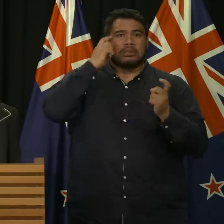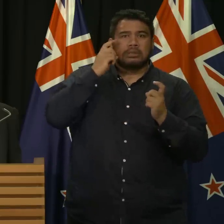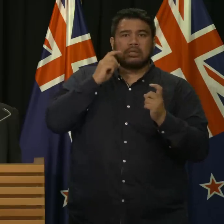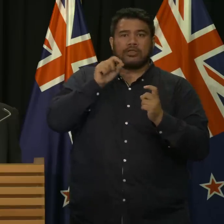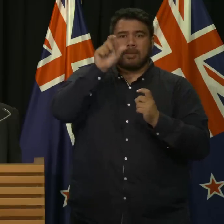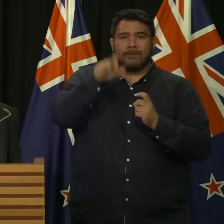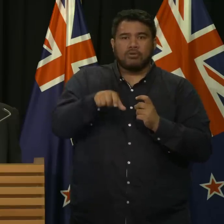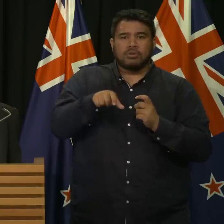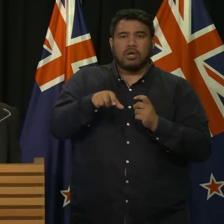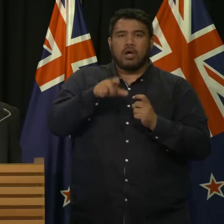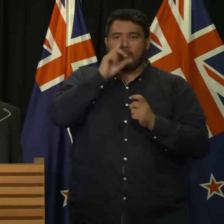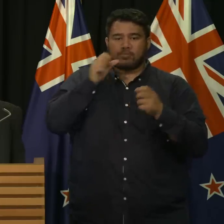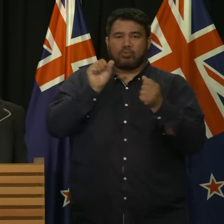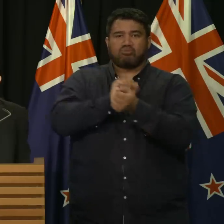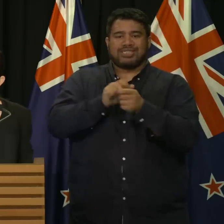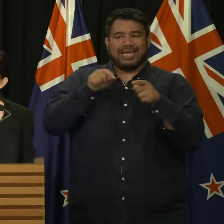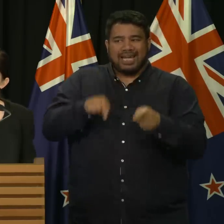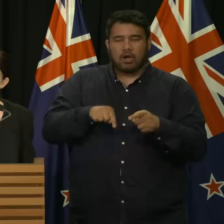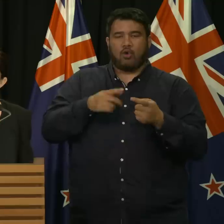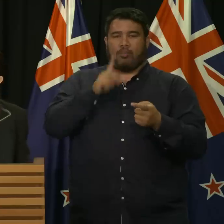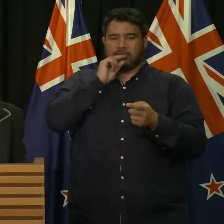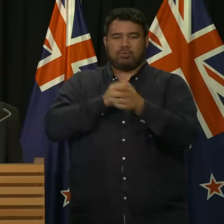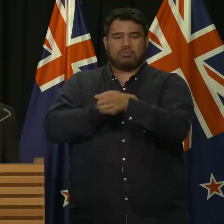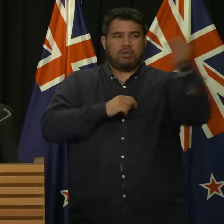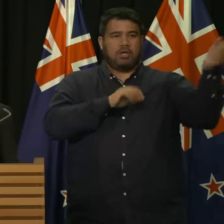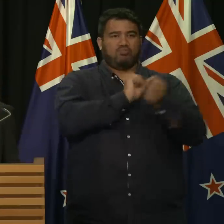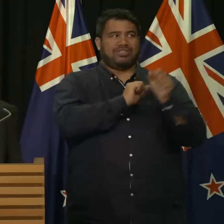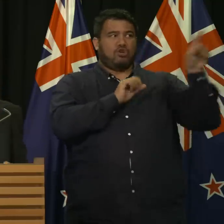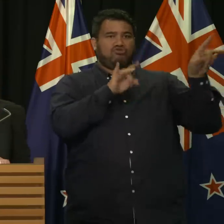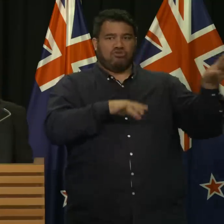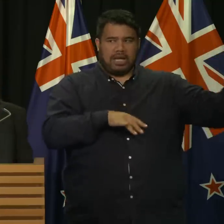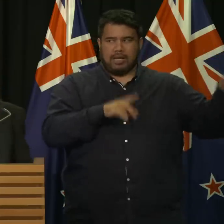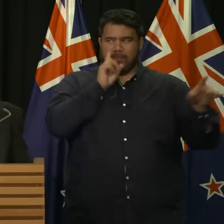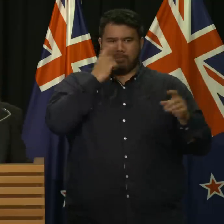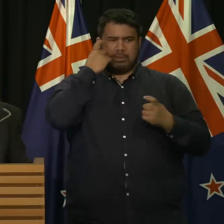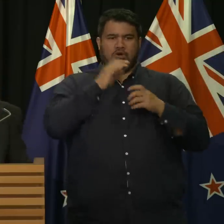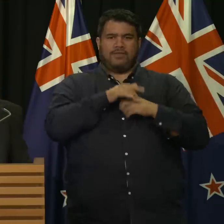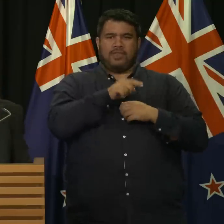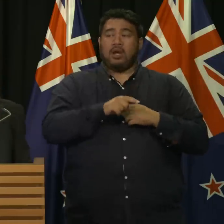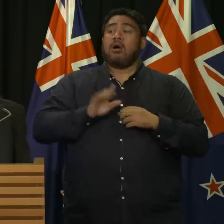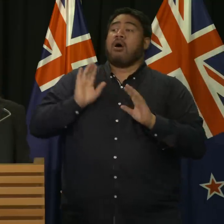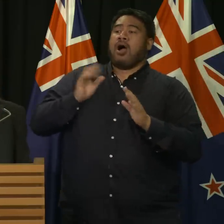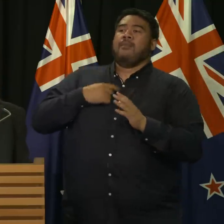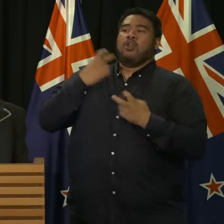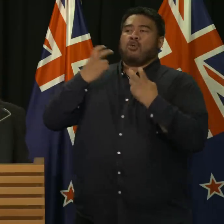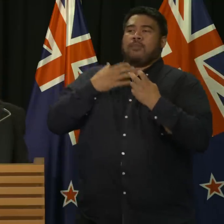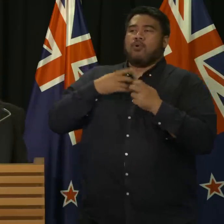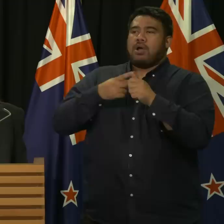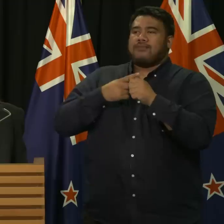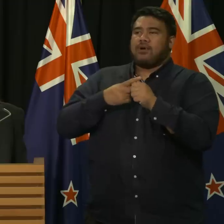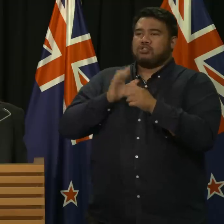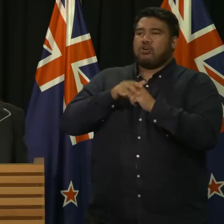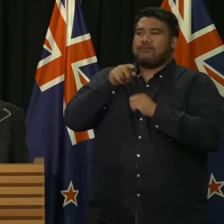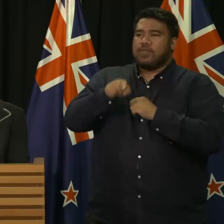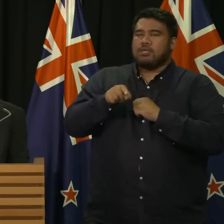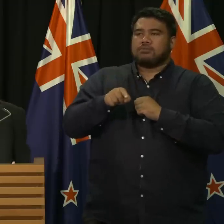his time in Australia. No, that's not the nature of my... I'm seeking further advice on the